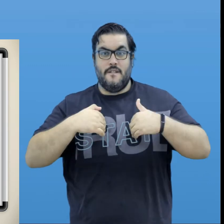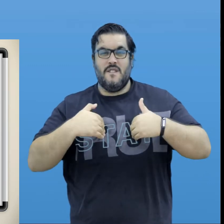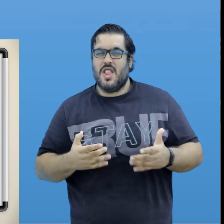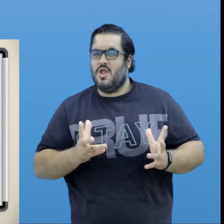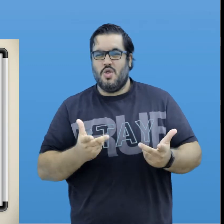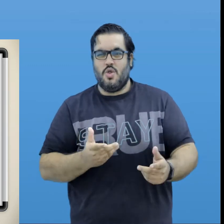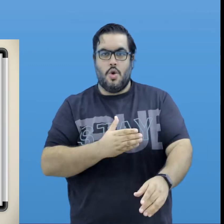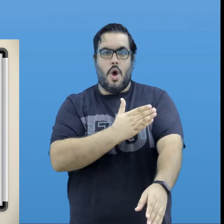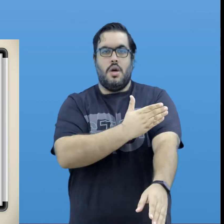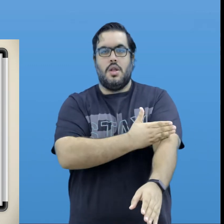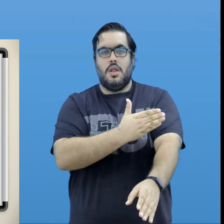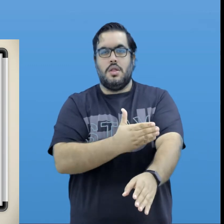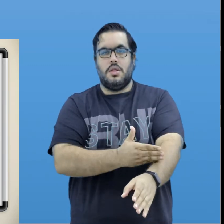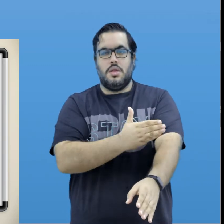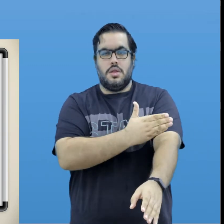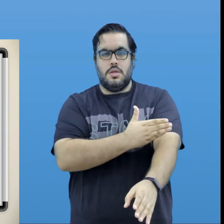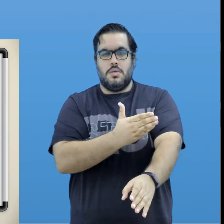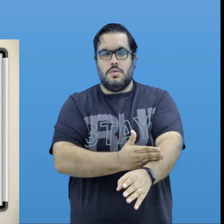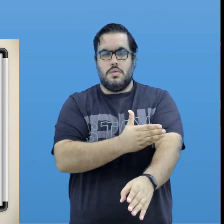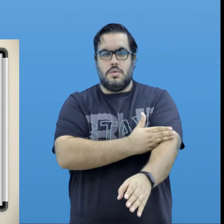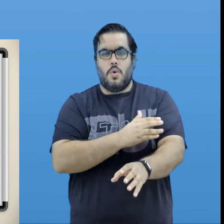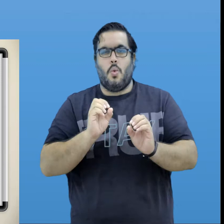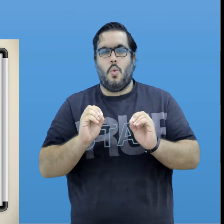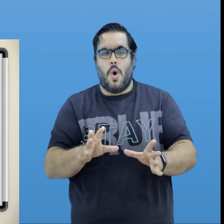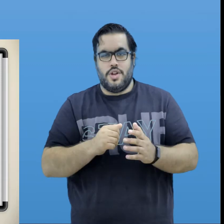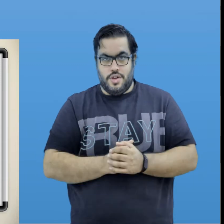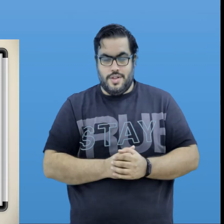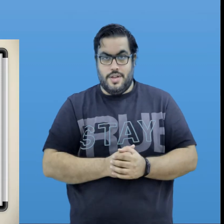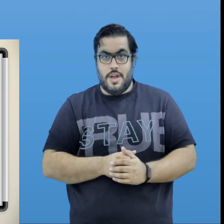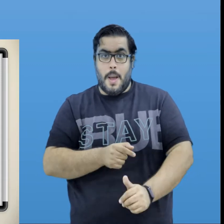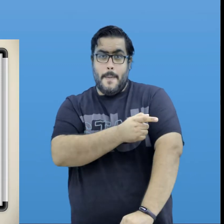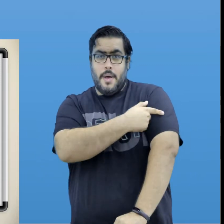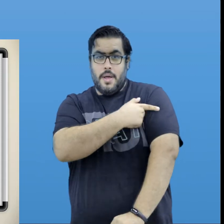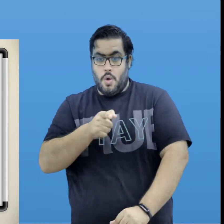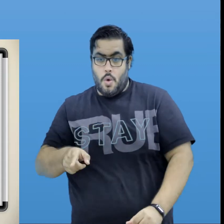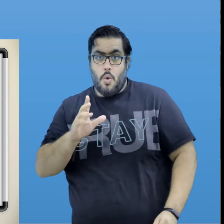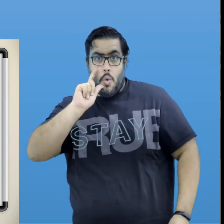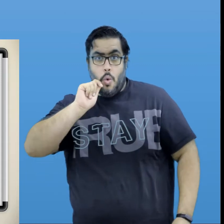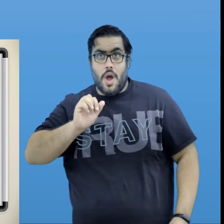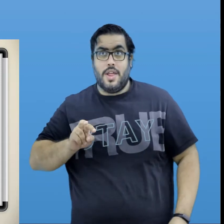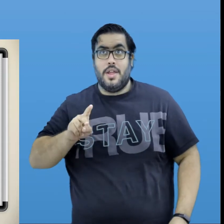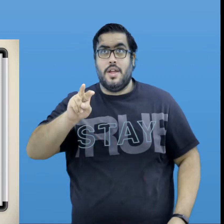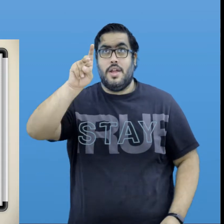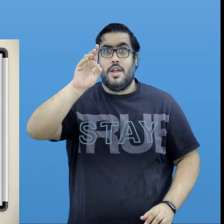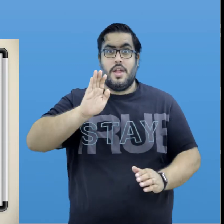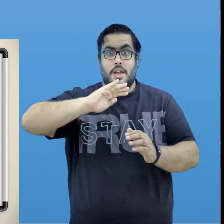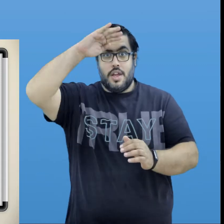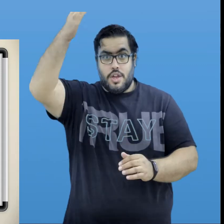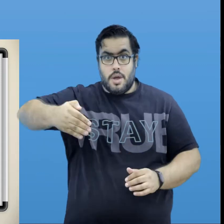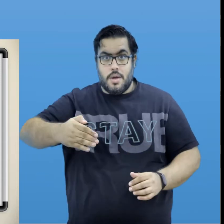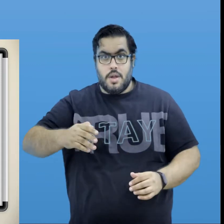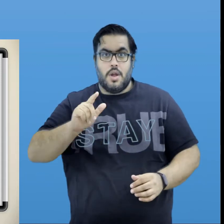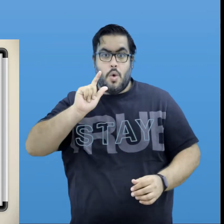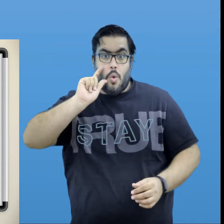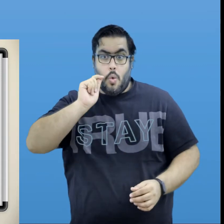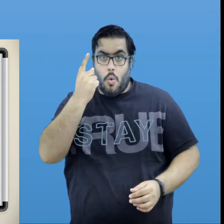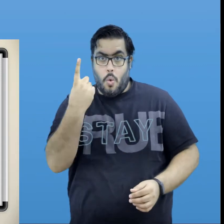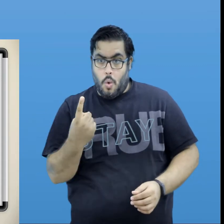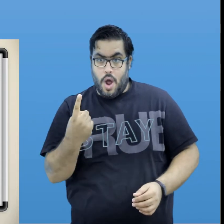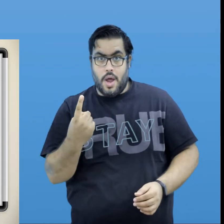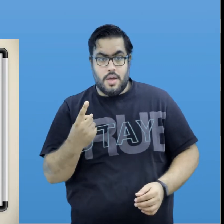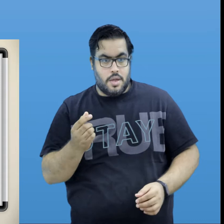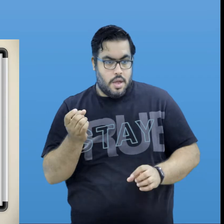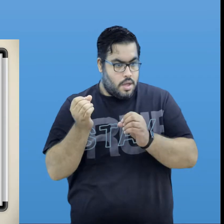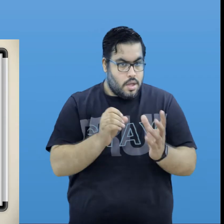If you write 5 sentences, you lose 5 marks. If you write more than 6